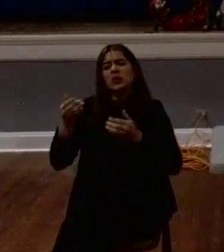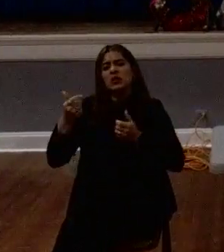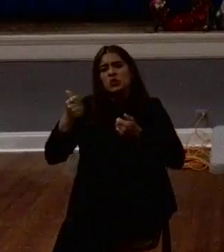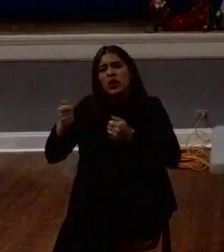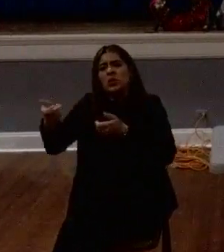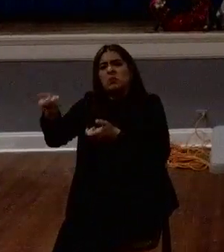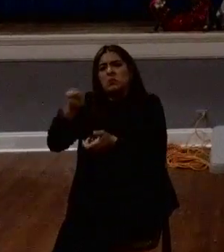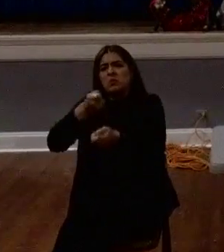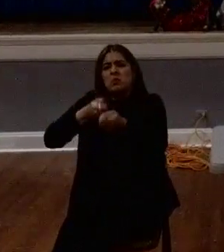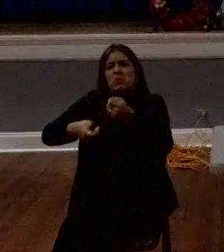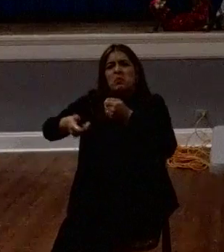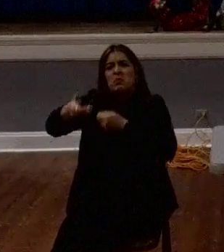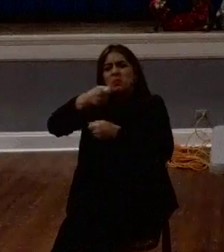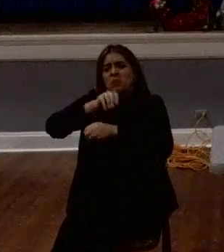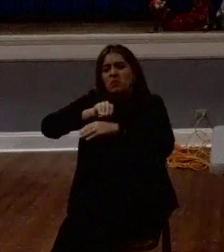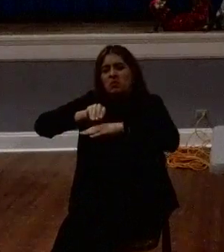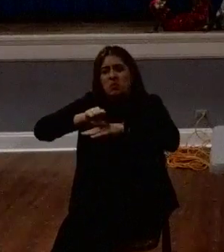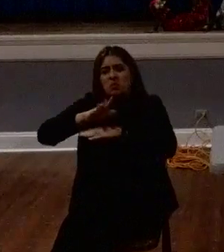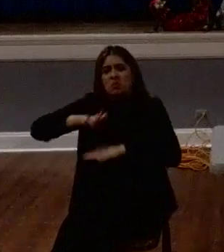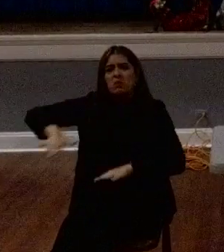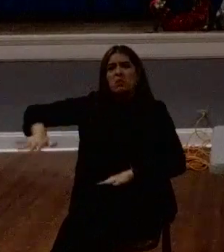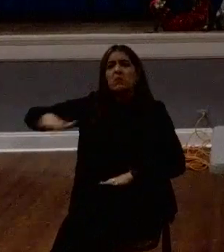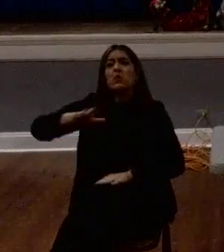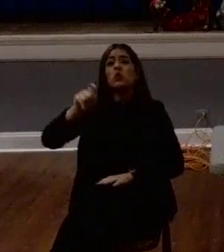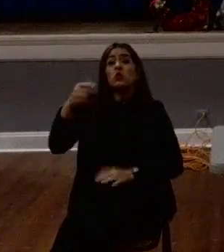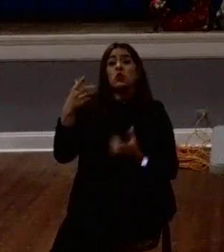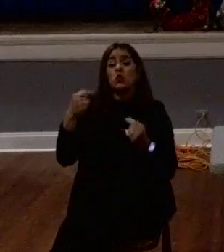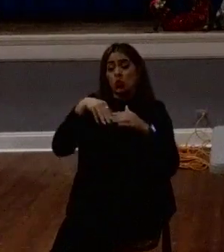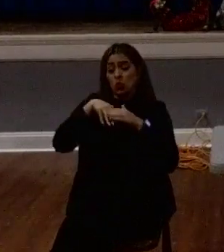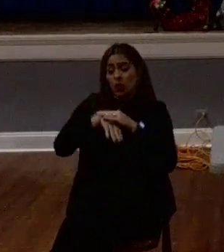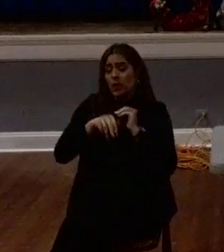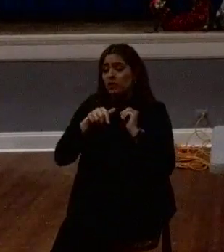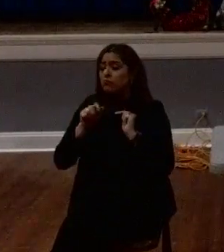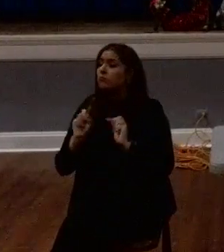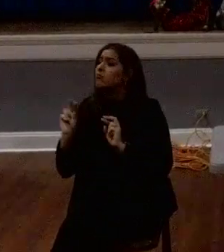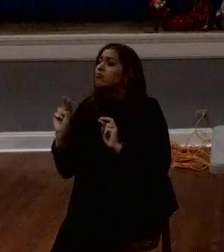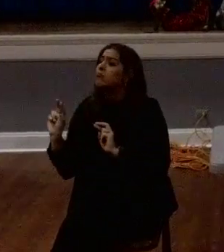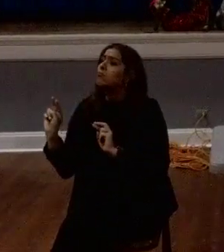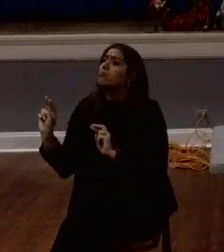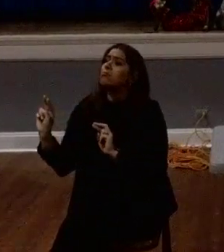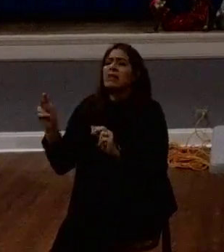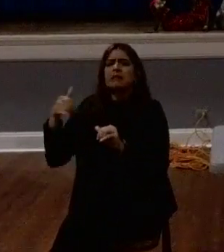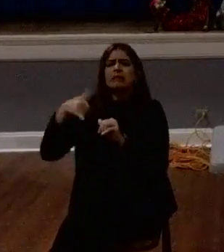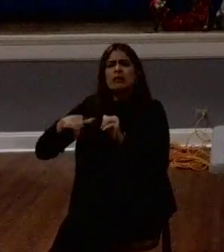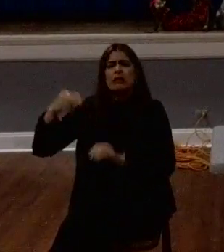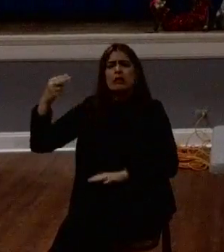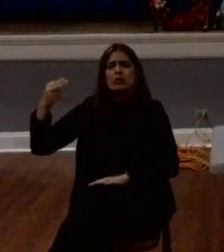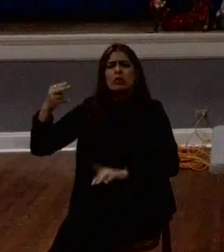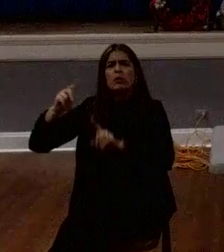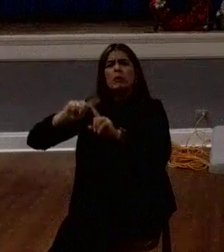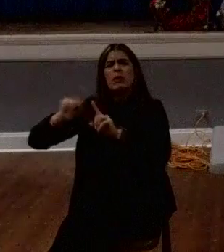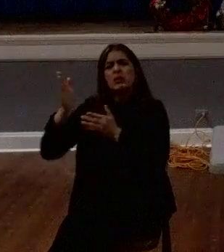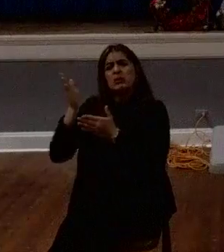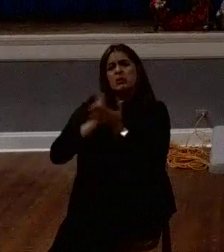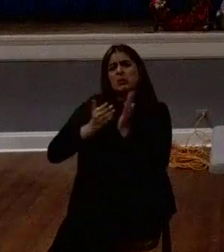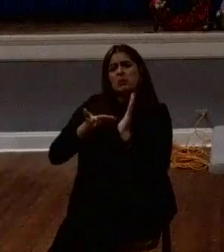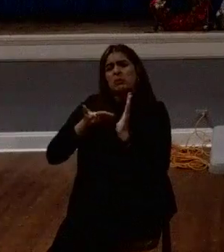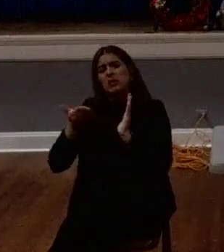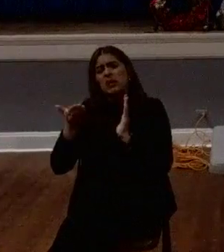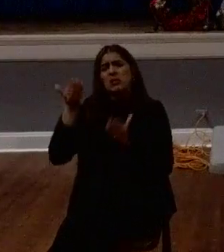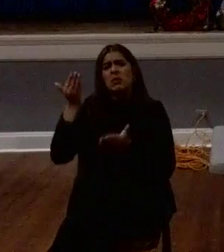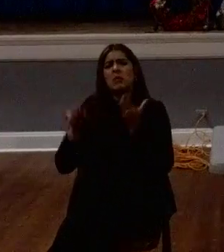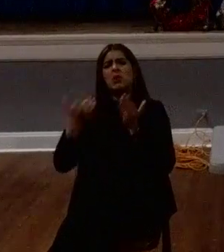up. But then as you go through, as you walk through, it's still a formal history area, but have elements where we can have